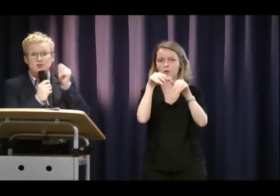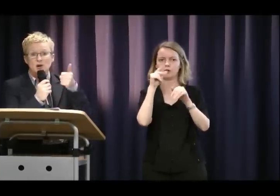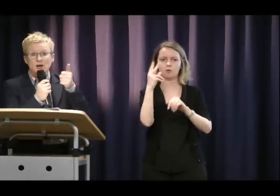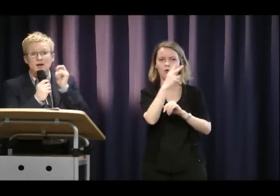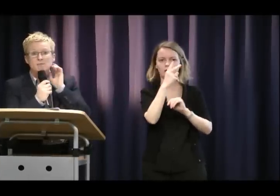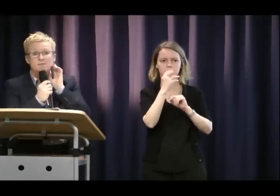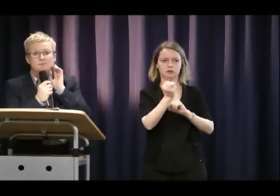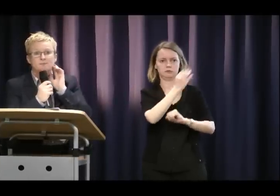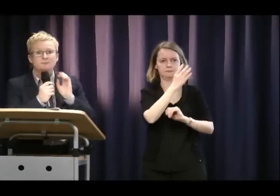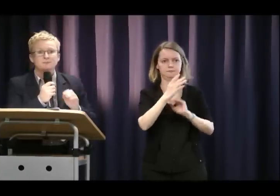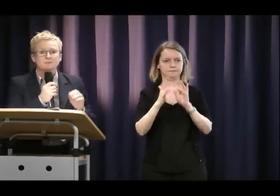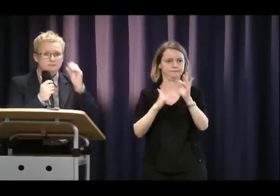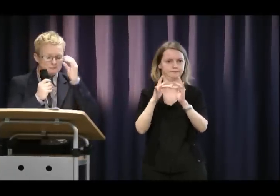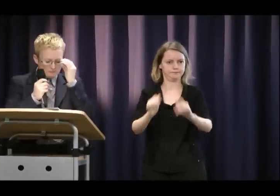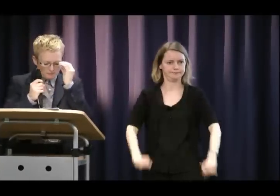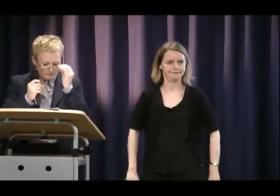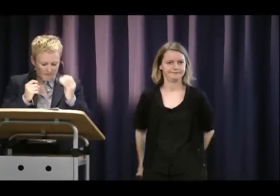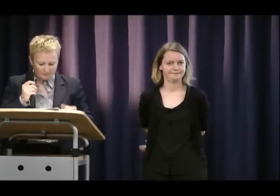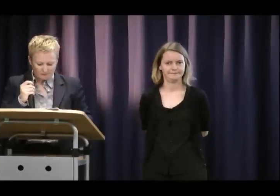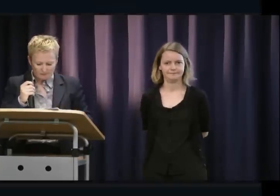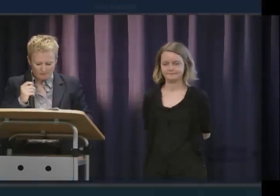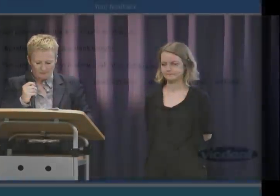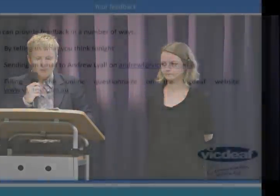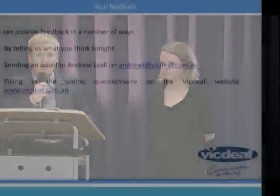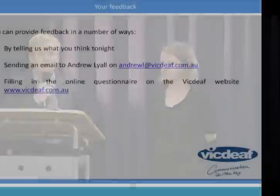pop that slide up.